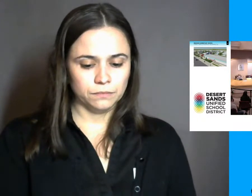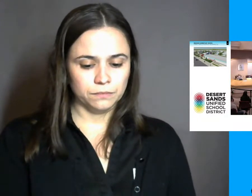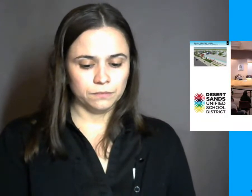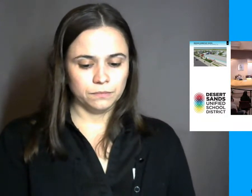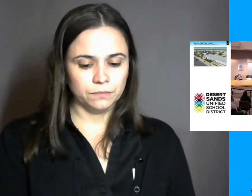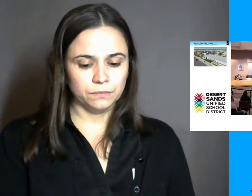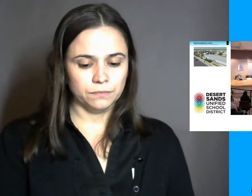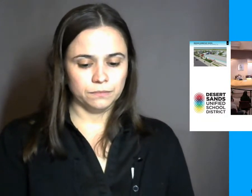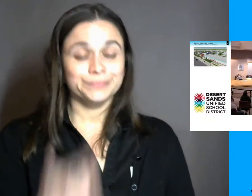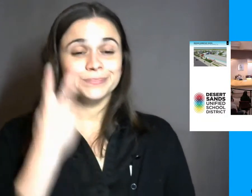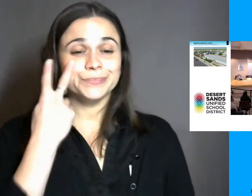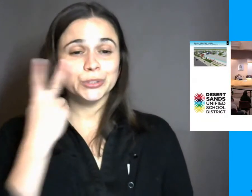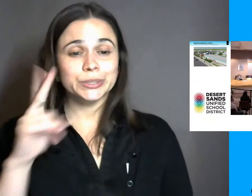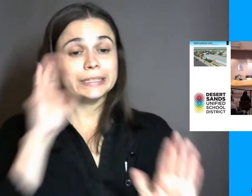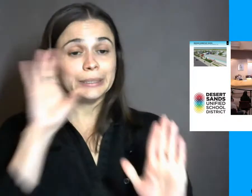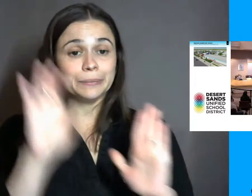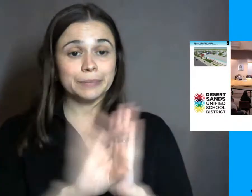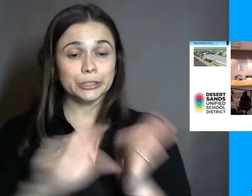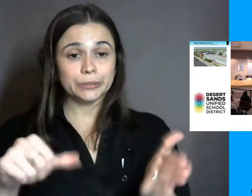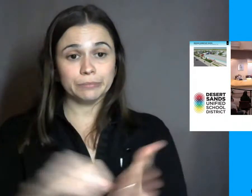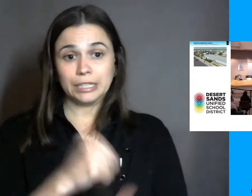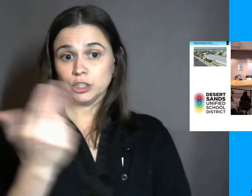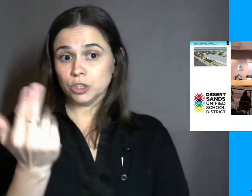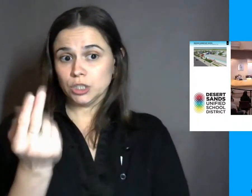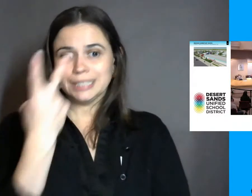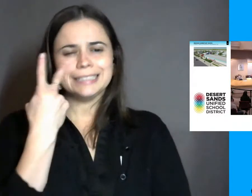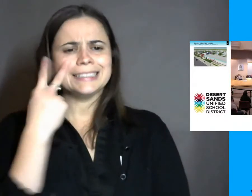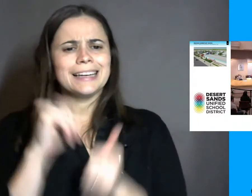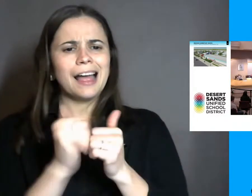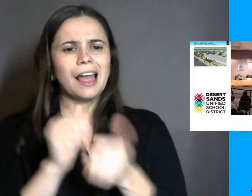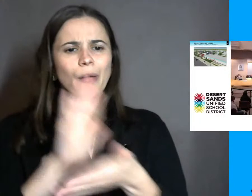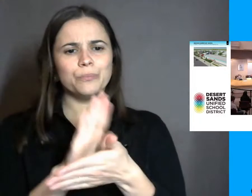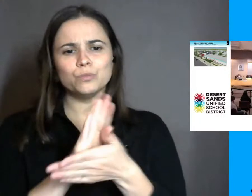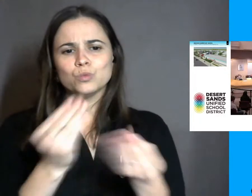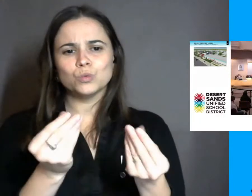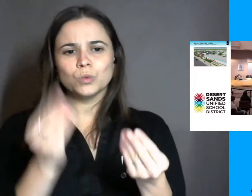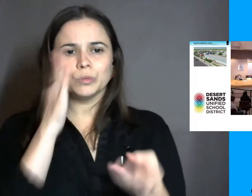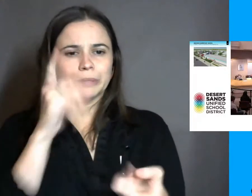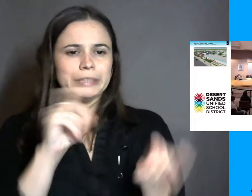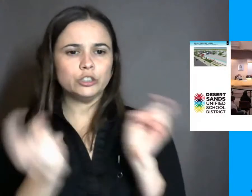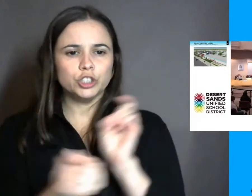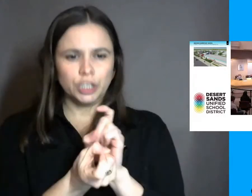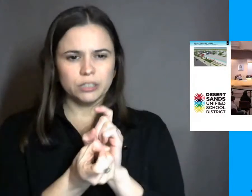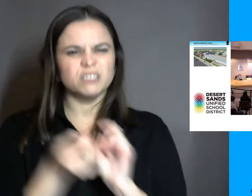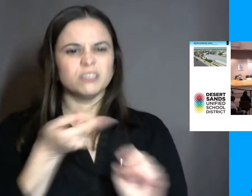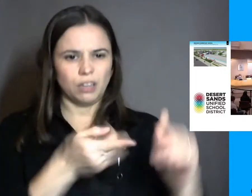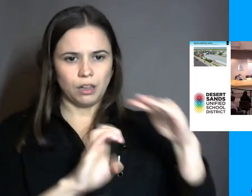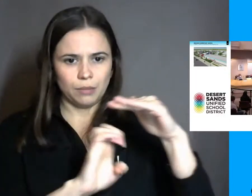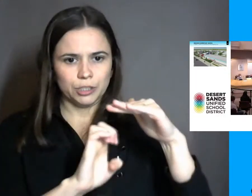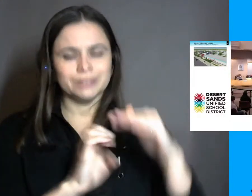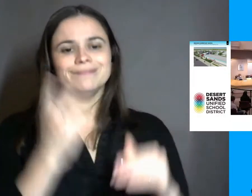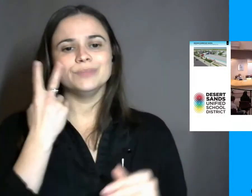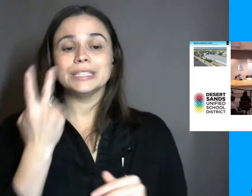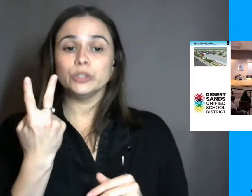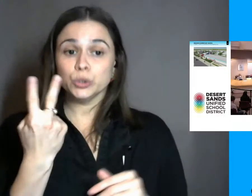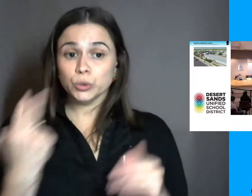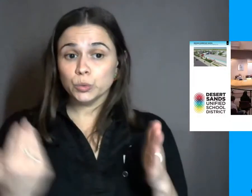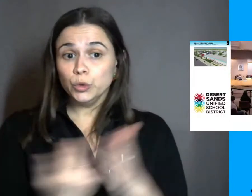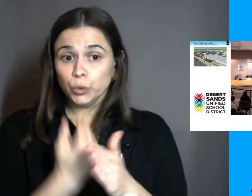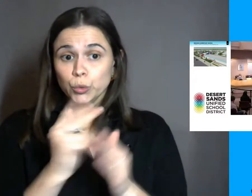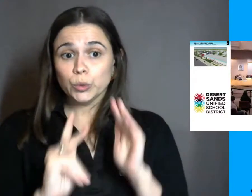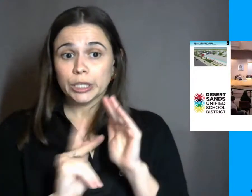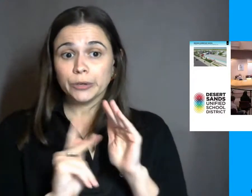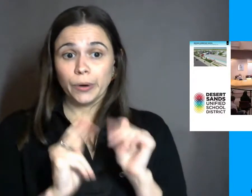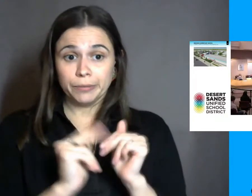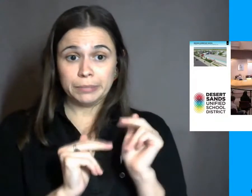kind of turn out and be refaced overall at Madison Elementary School. You can see the two new kindergarten buildings there in the same location of where